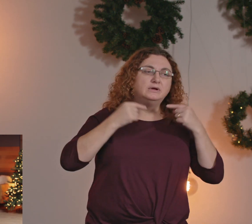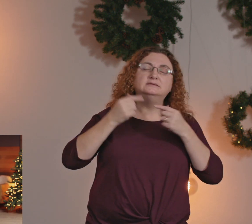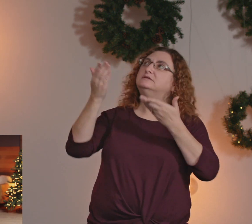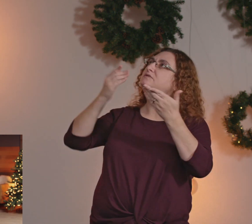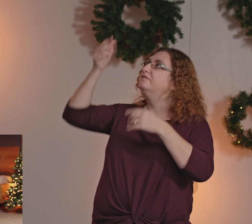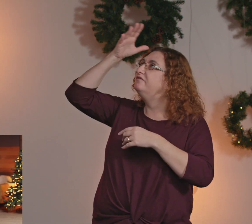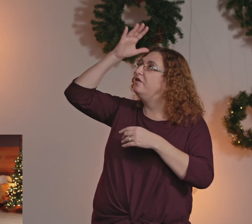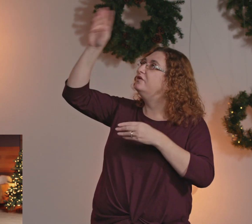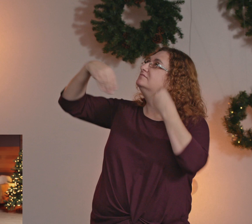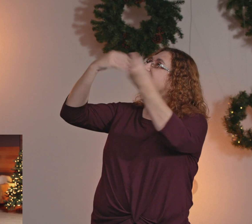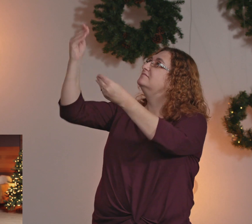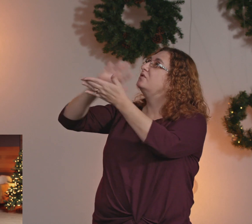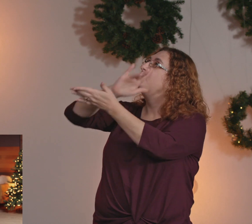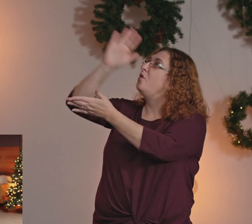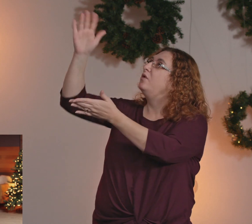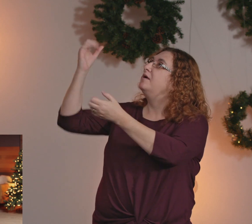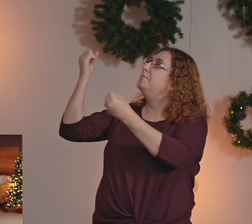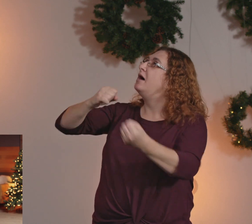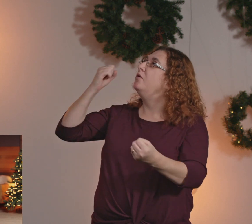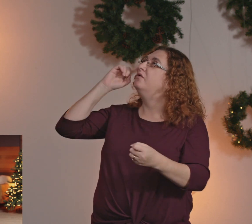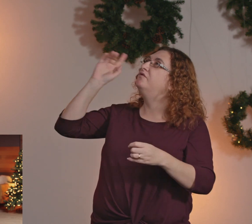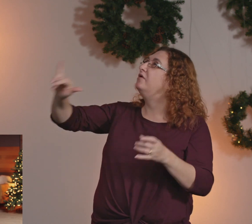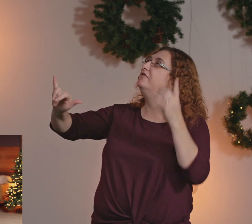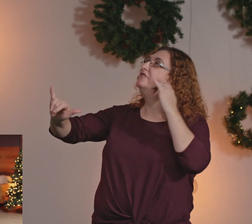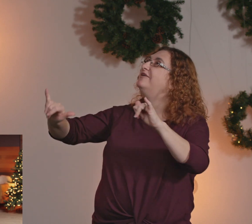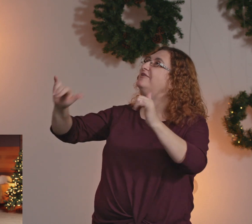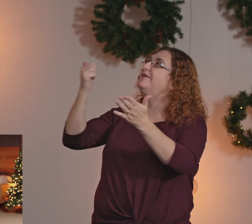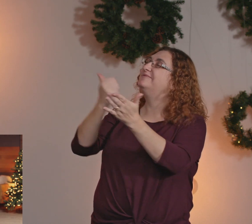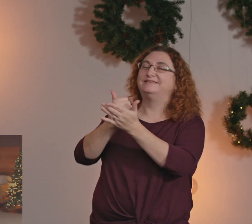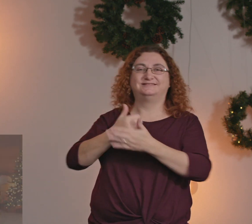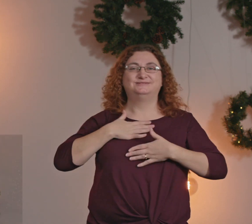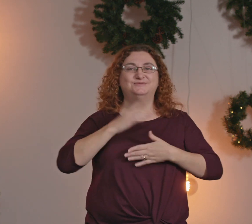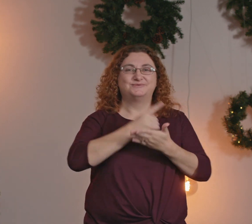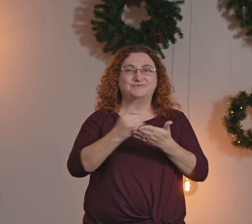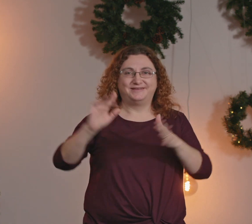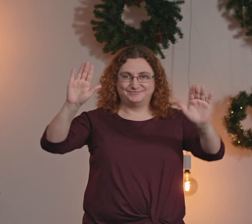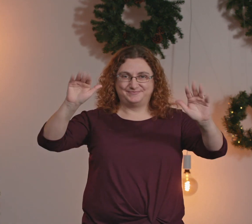him be the glory and power forever and ever. Amen. Have a great week, everyone.